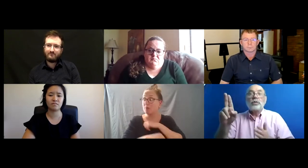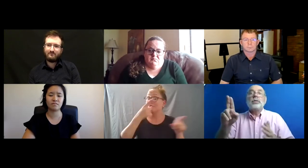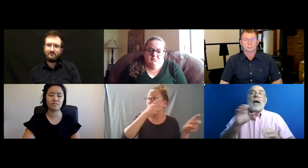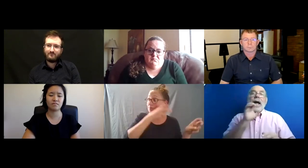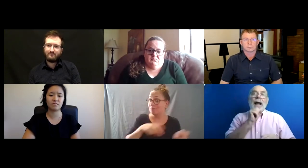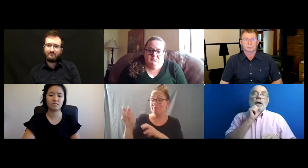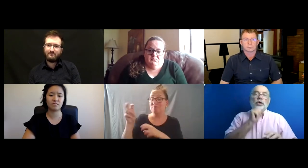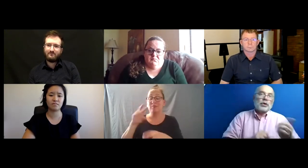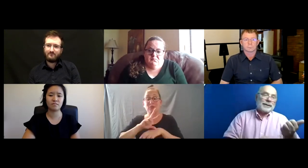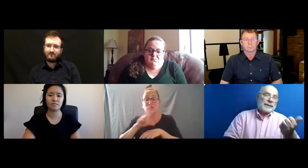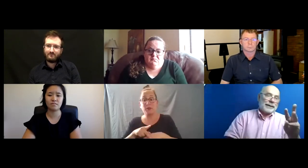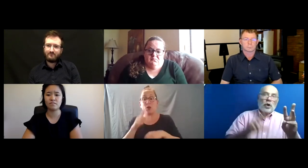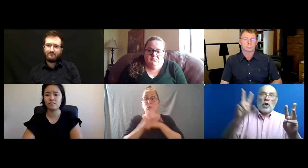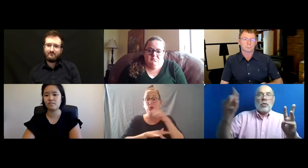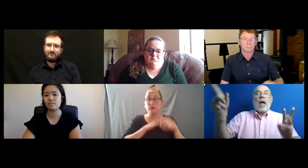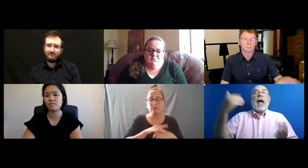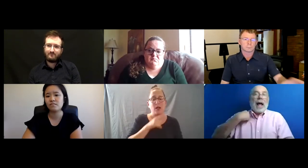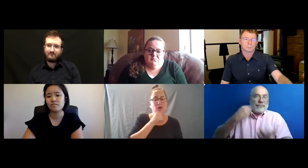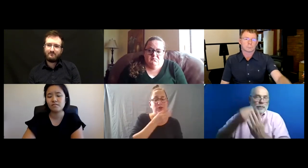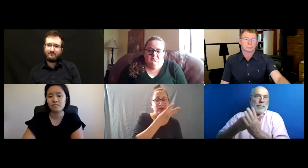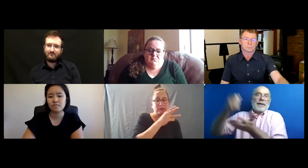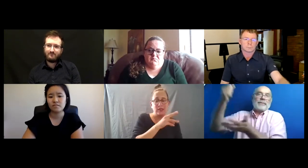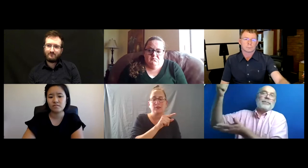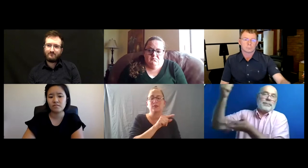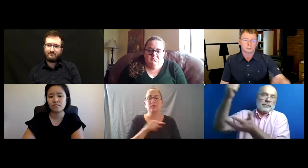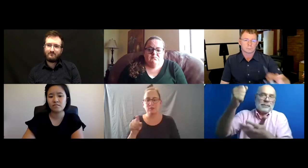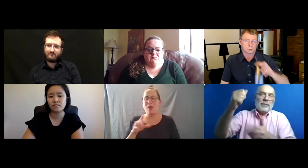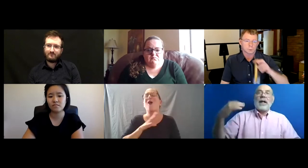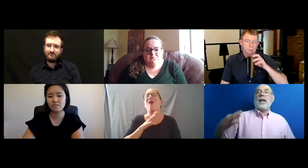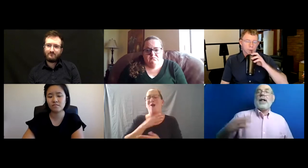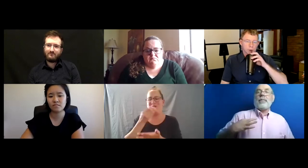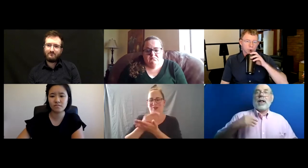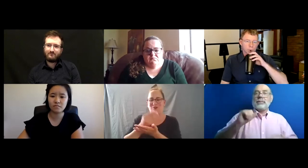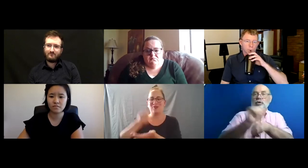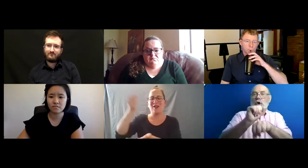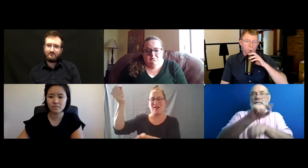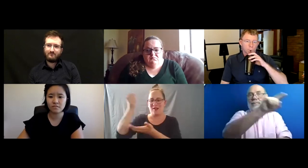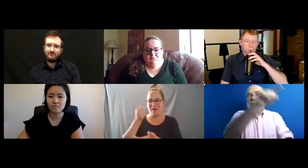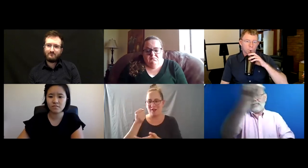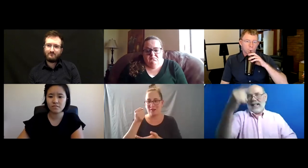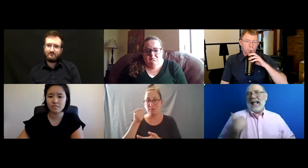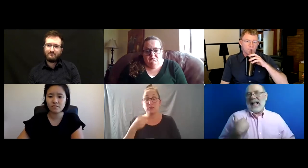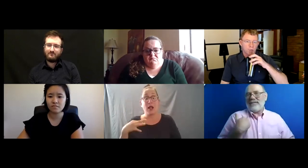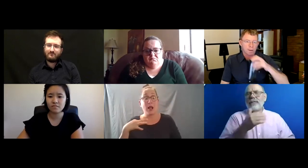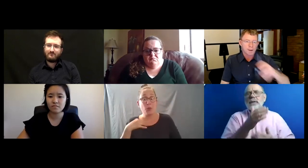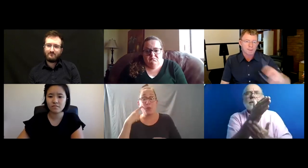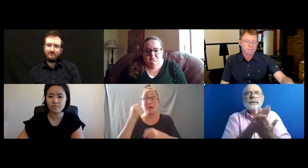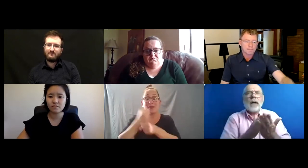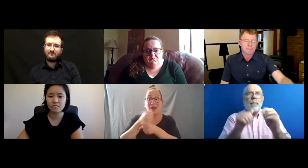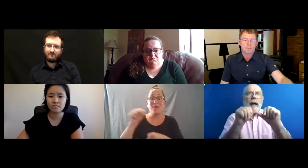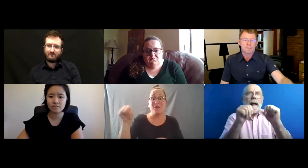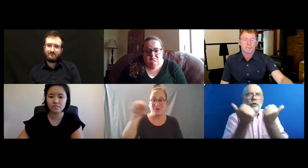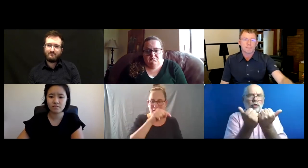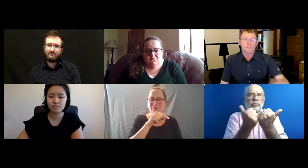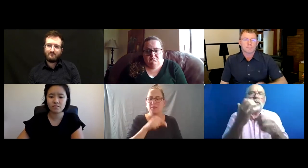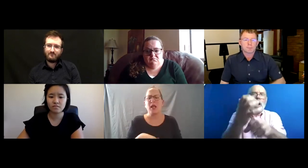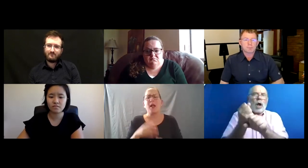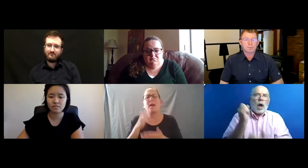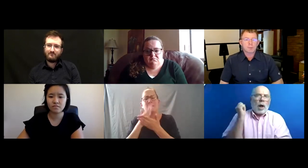attending a post-secondary institute in the fall and you're over the age of 16, you can qualify for the Canada Summers